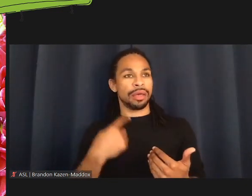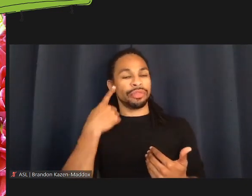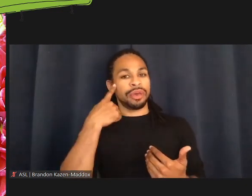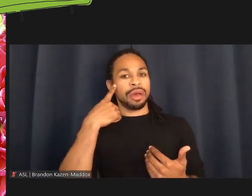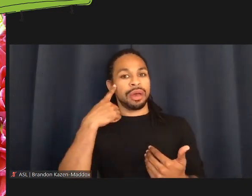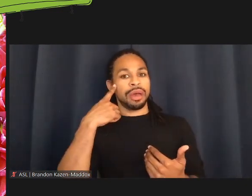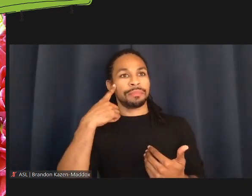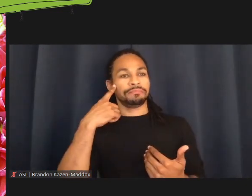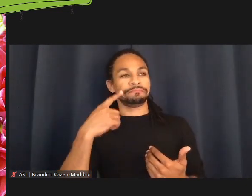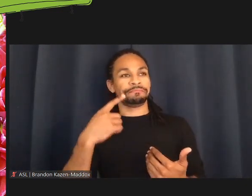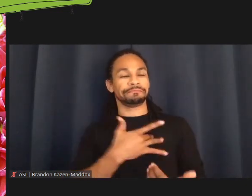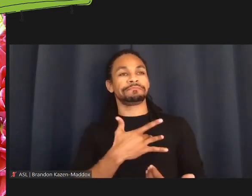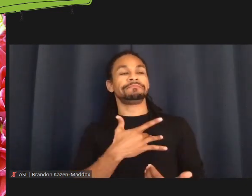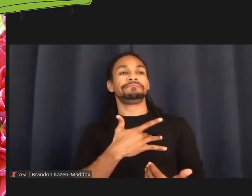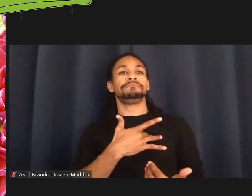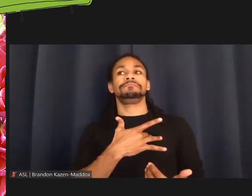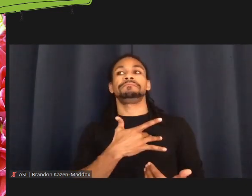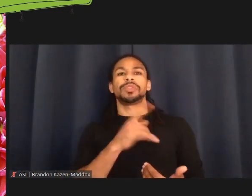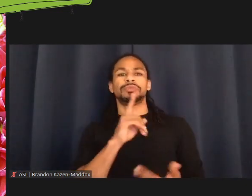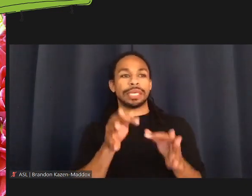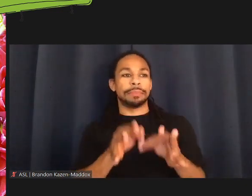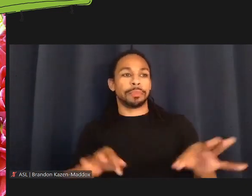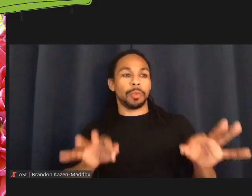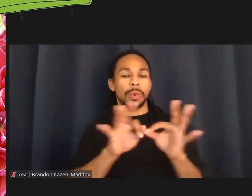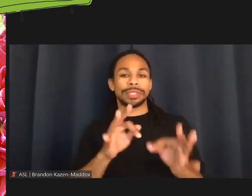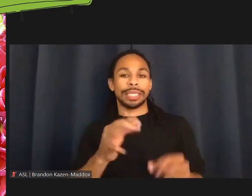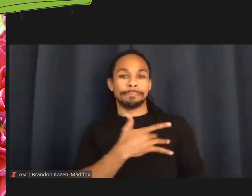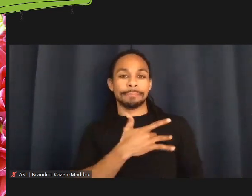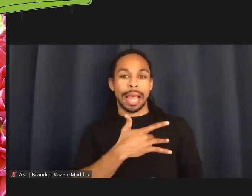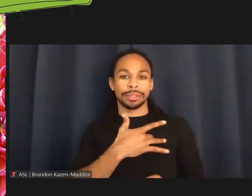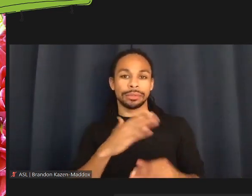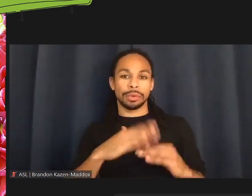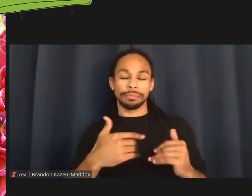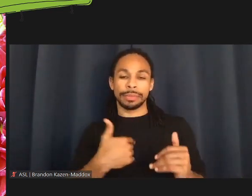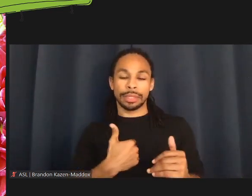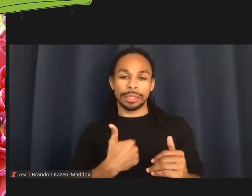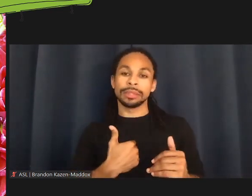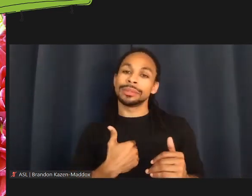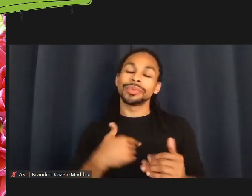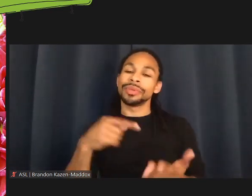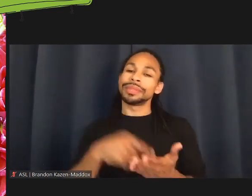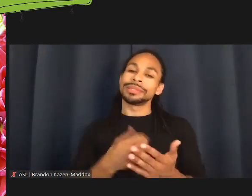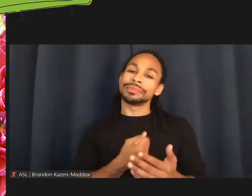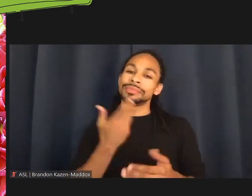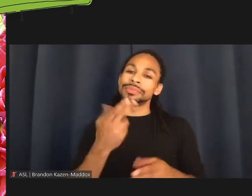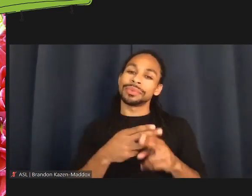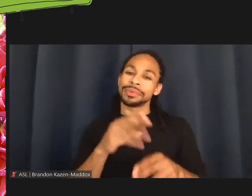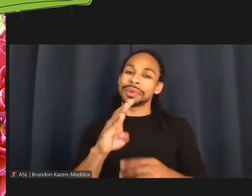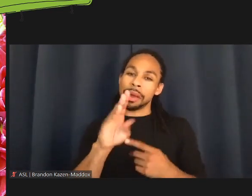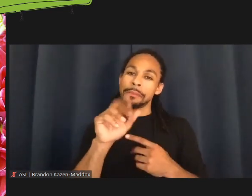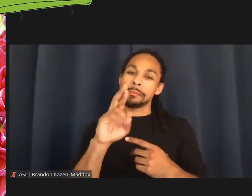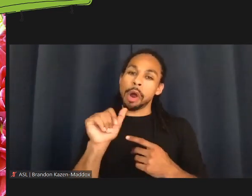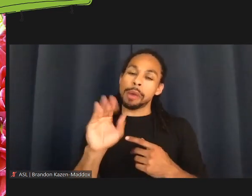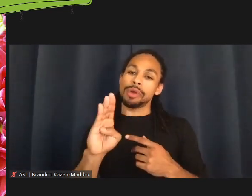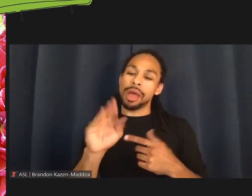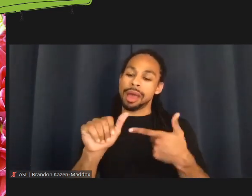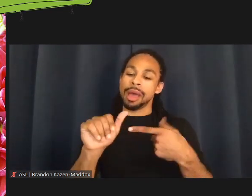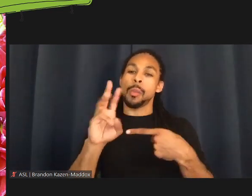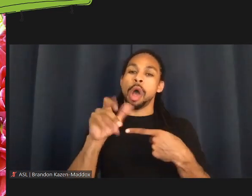it left this really important impact on me. So this is a poem called Barbara Walters Knew I Was